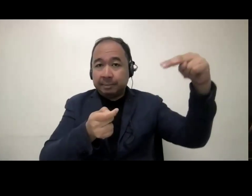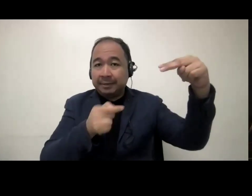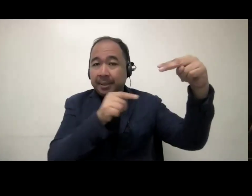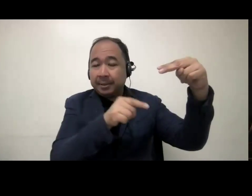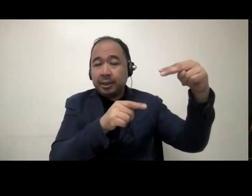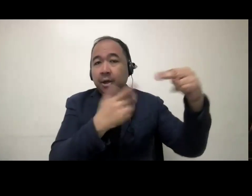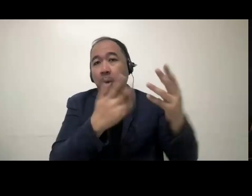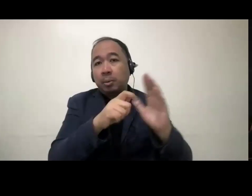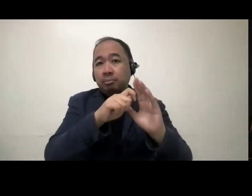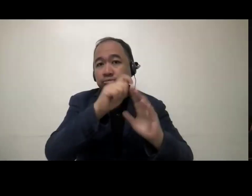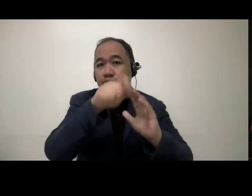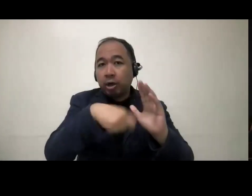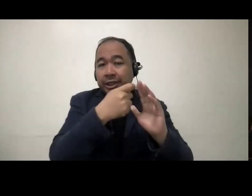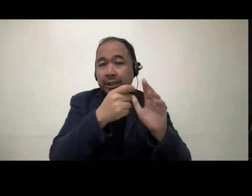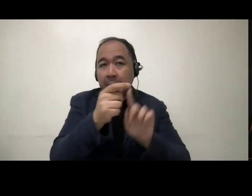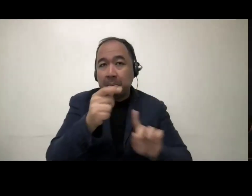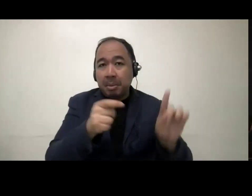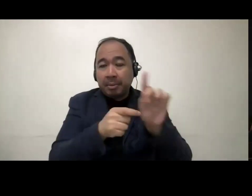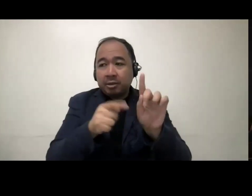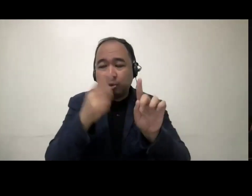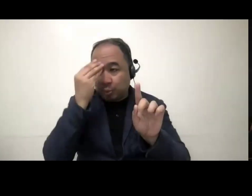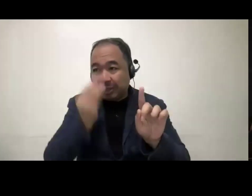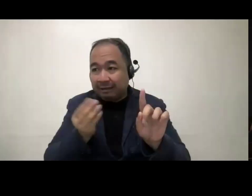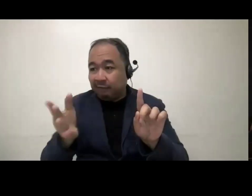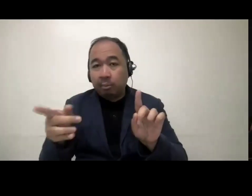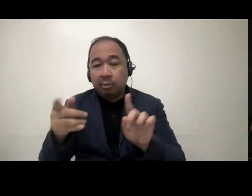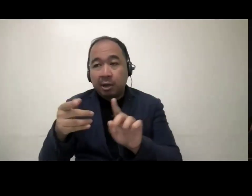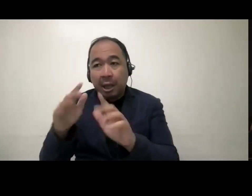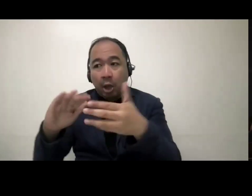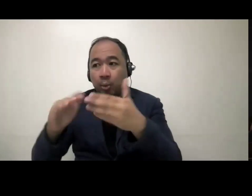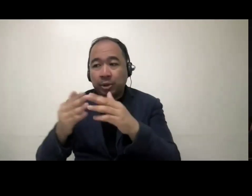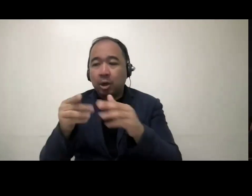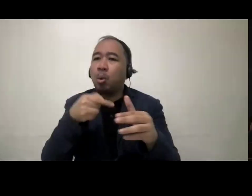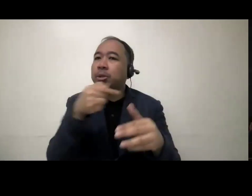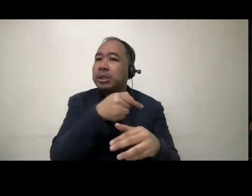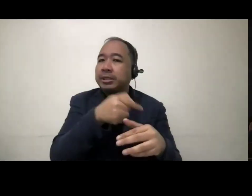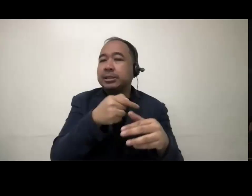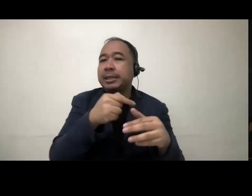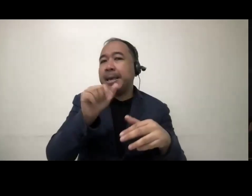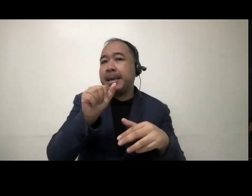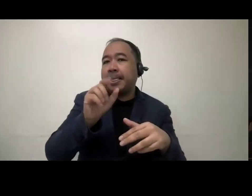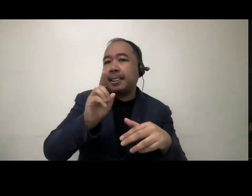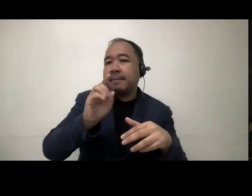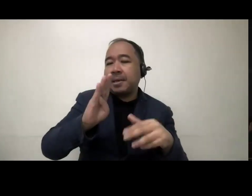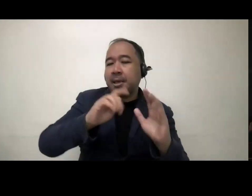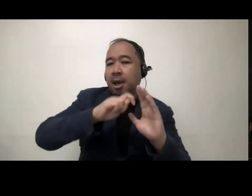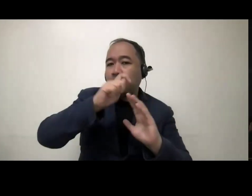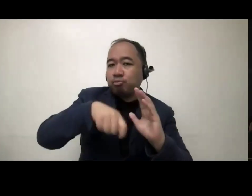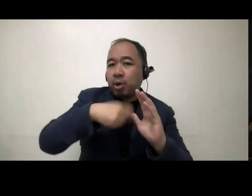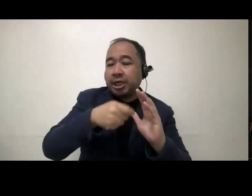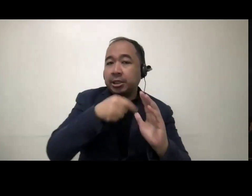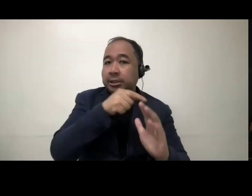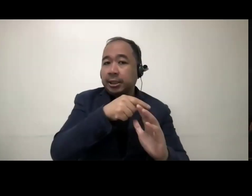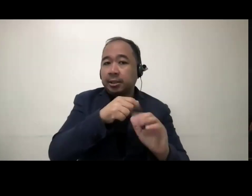or project implementers that don't even tell the affected communities that these are ADB projects. There are these safeguards that are applicable. There are